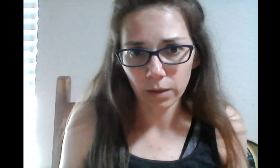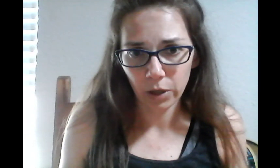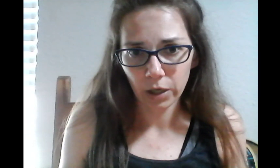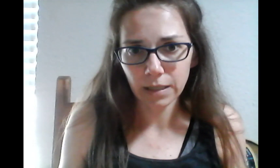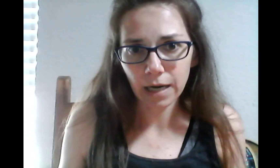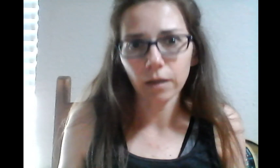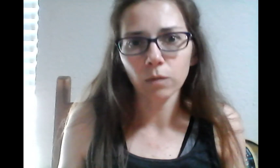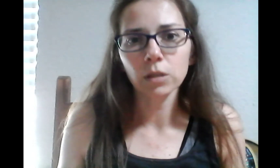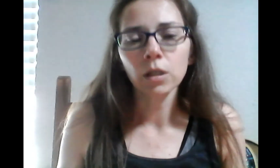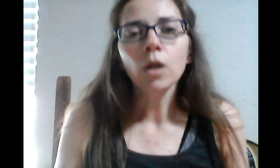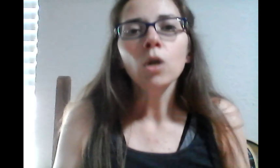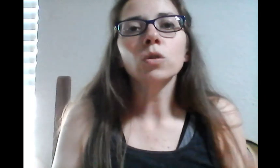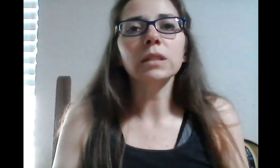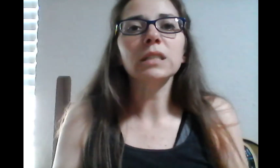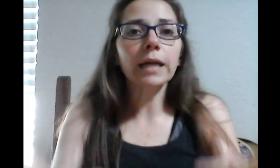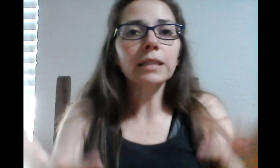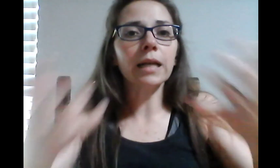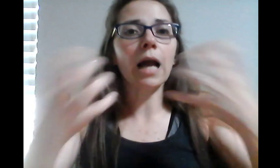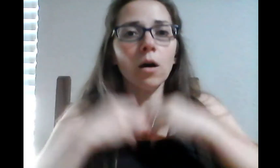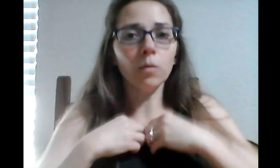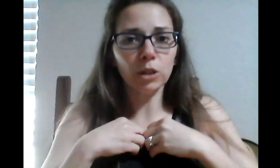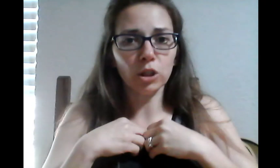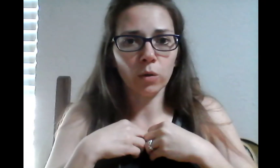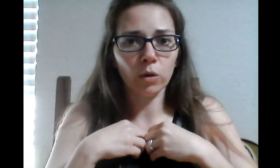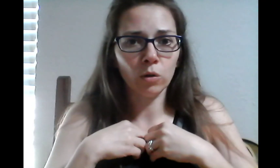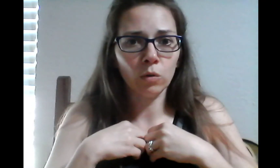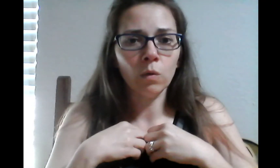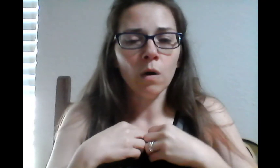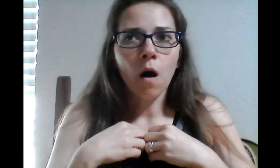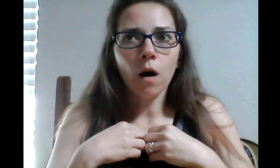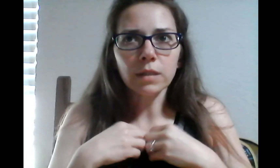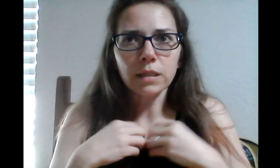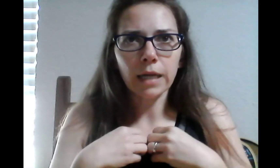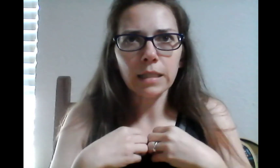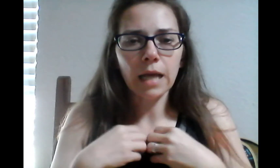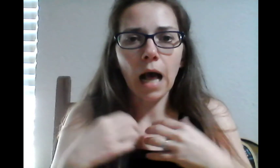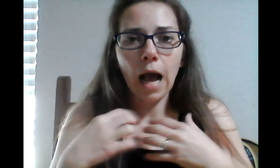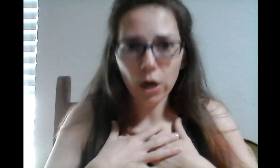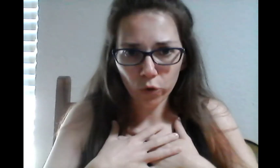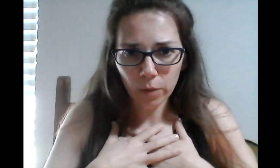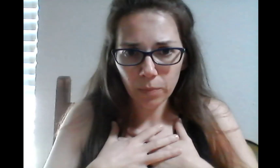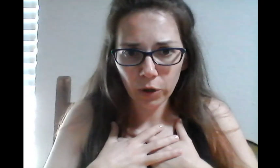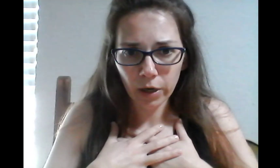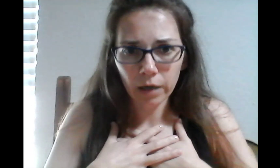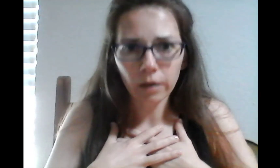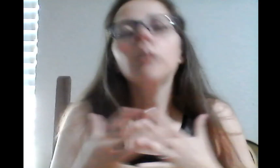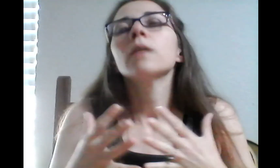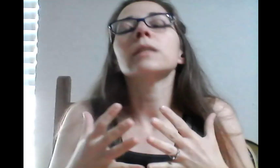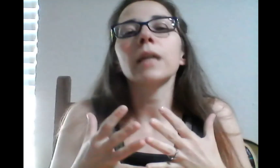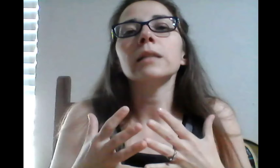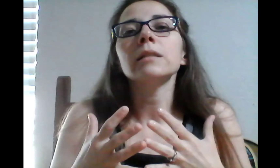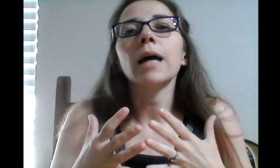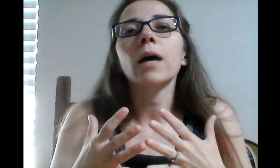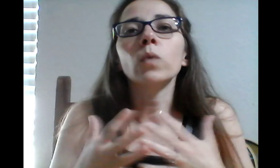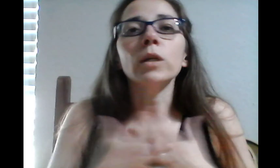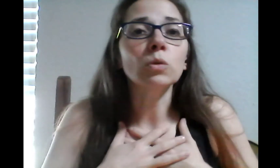American Sign Language. So the signs that I'll be showing you are the signs that I grew up learning, the signs that we use here